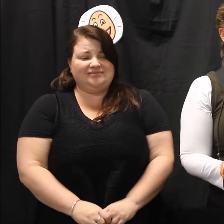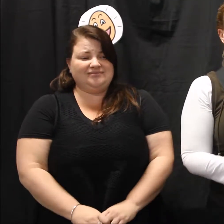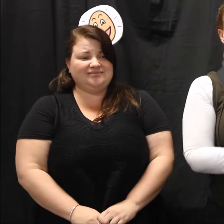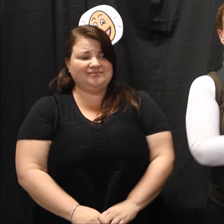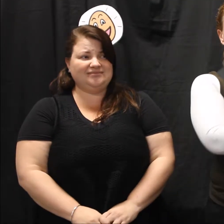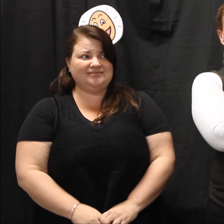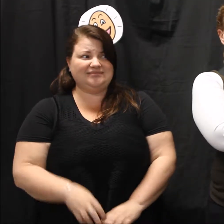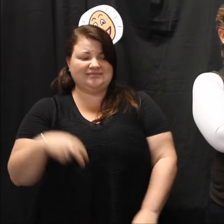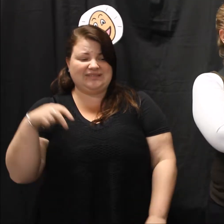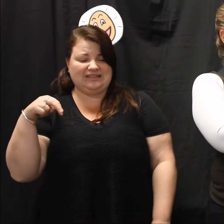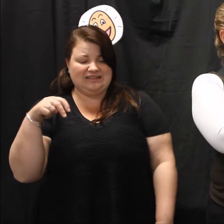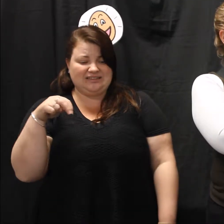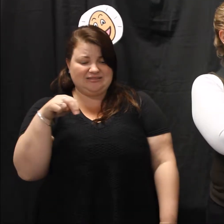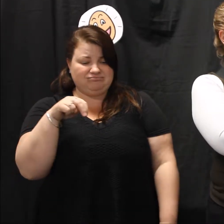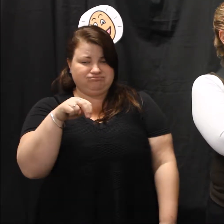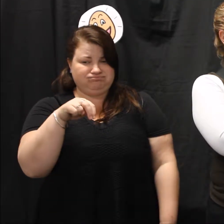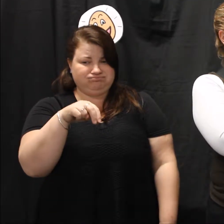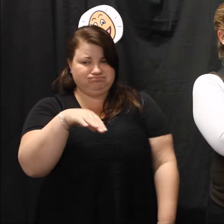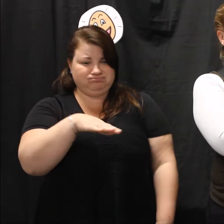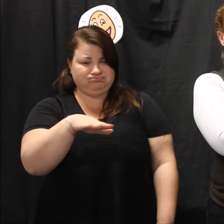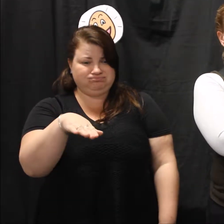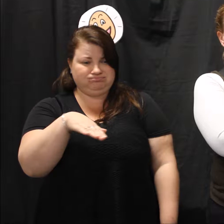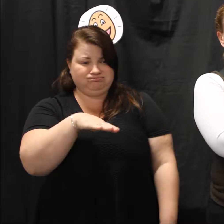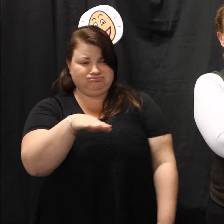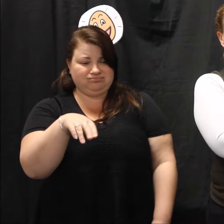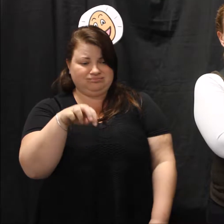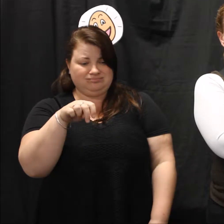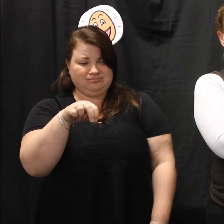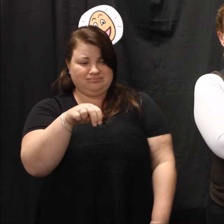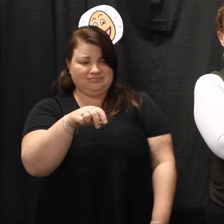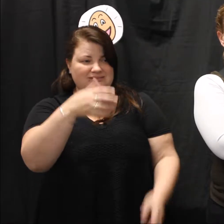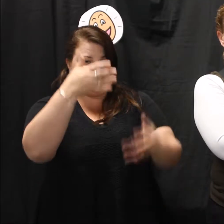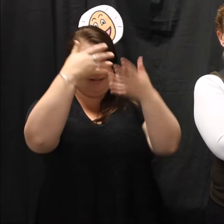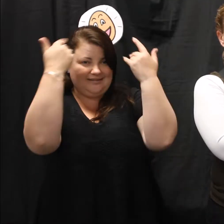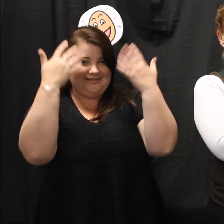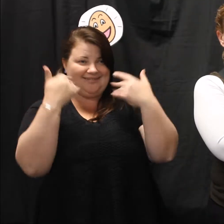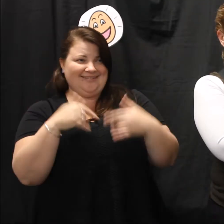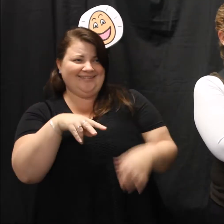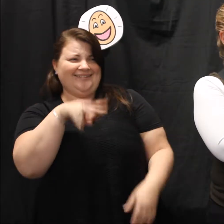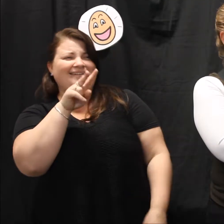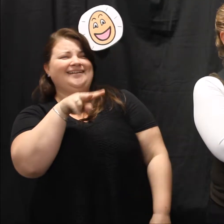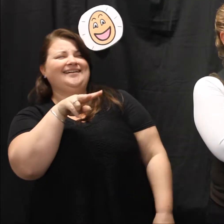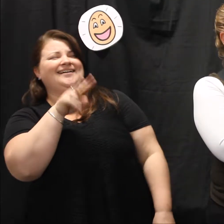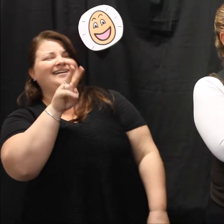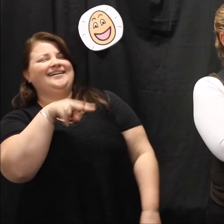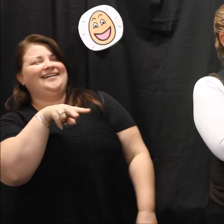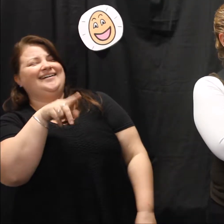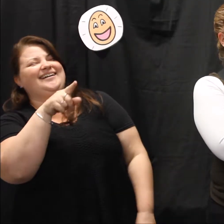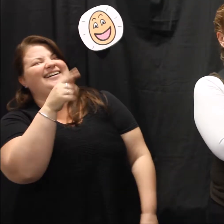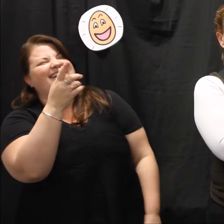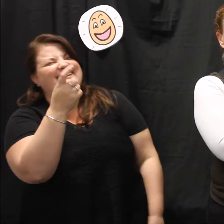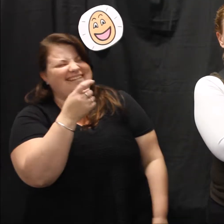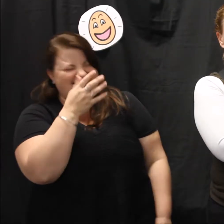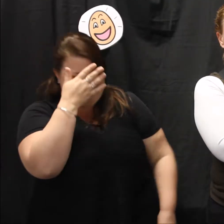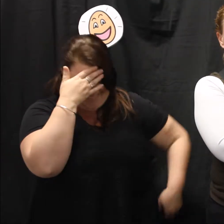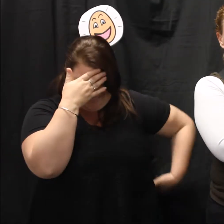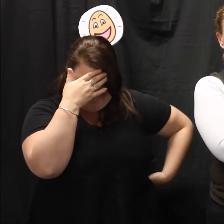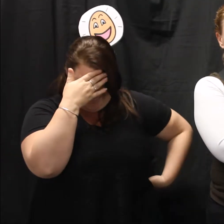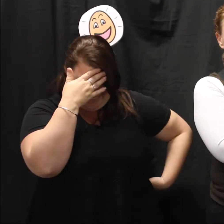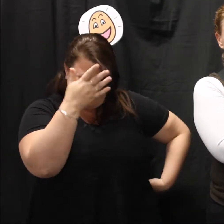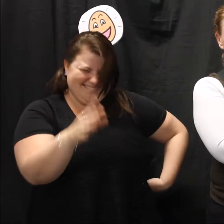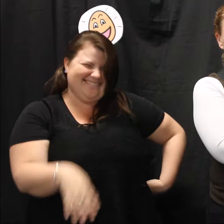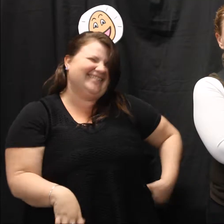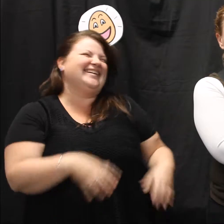as he walked towards the floor, but the lions saw him coming and they